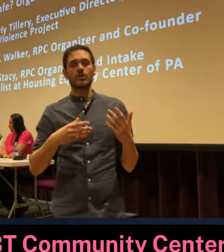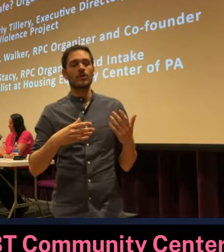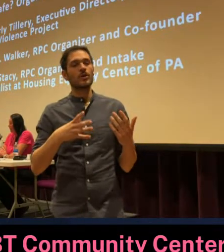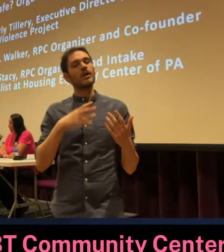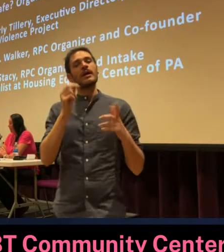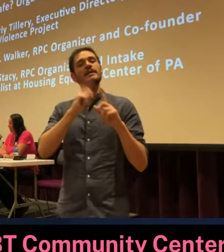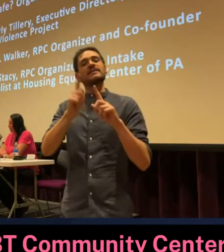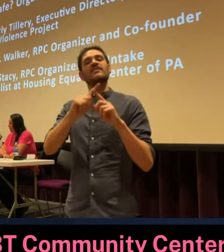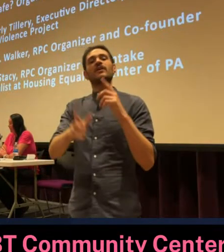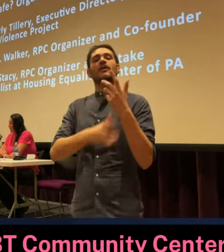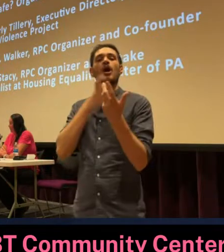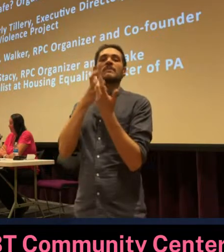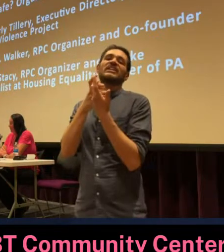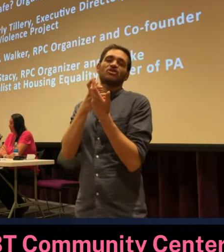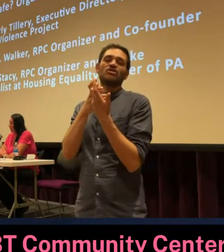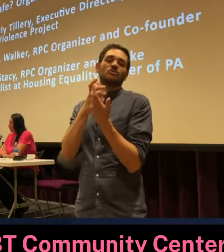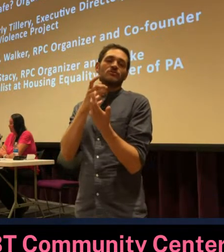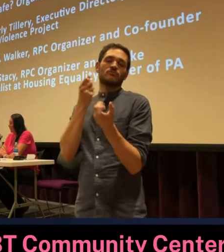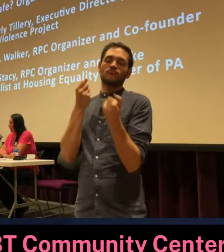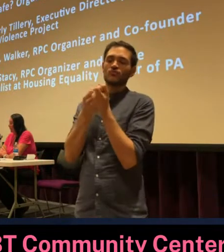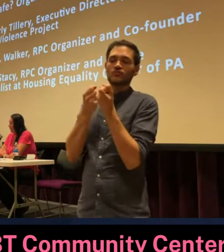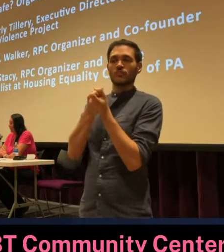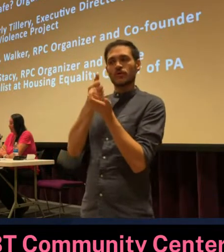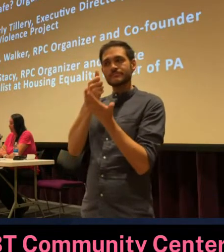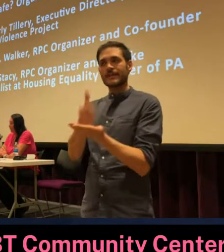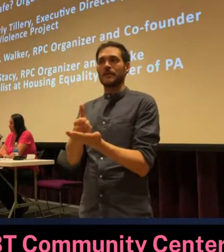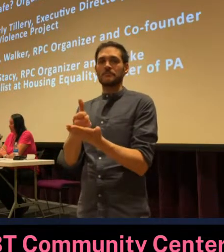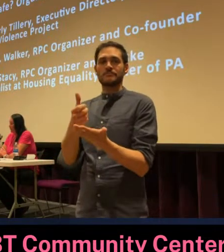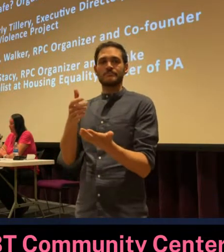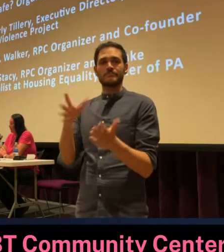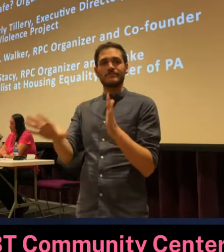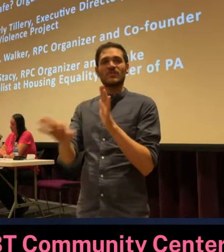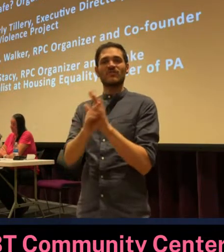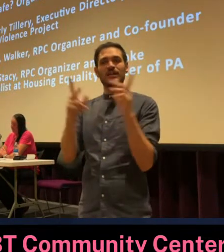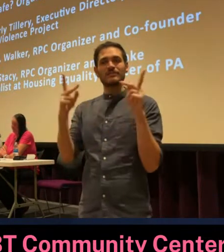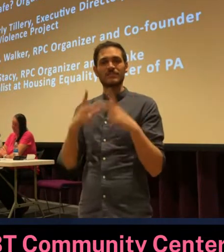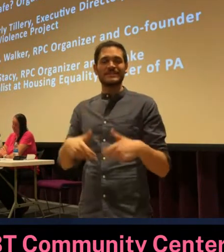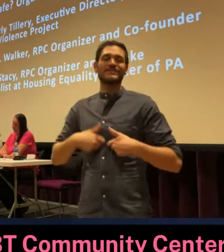accommodation, number of things to support her in finding